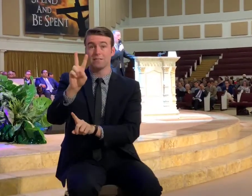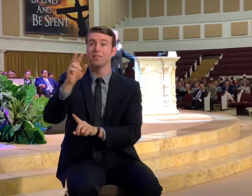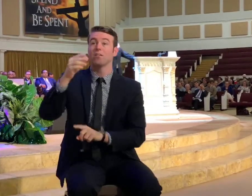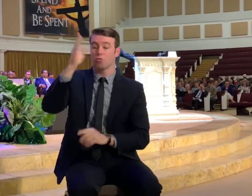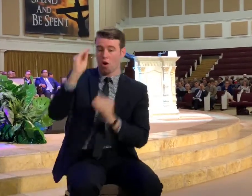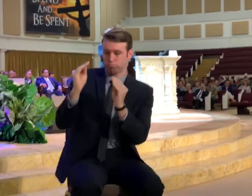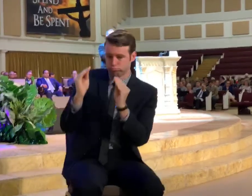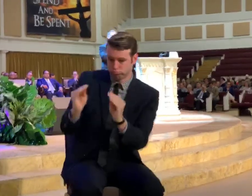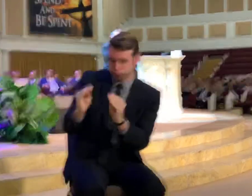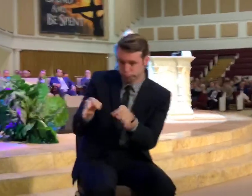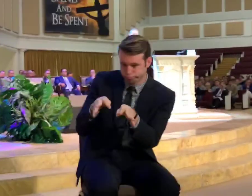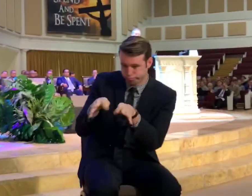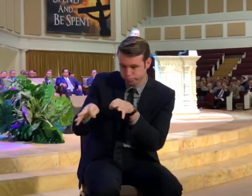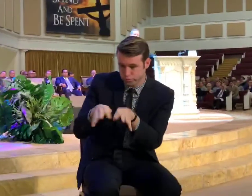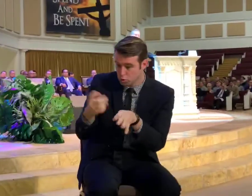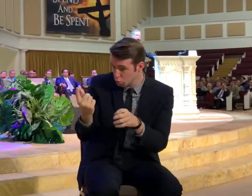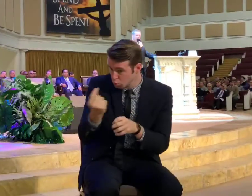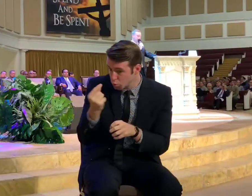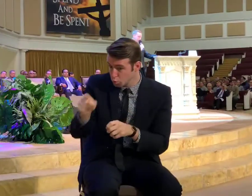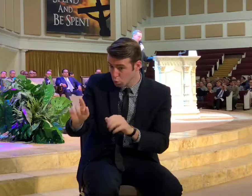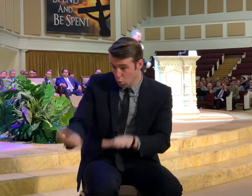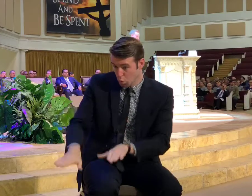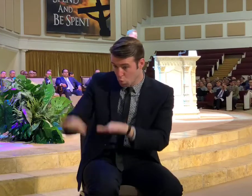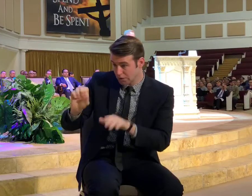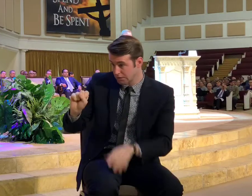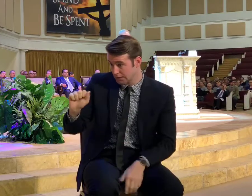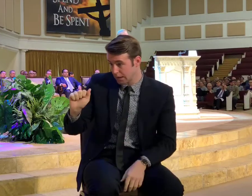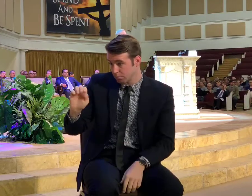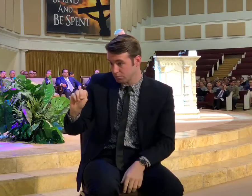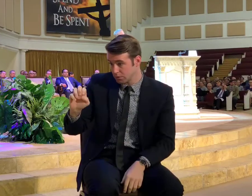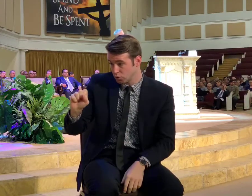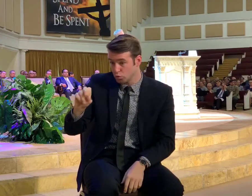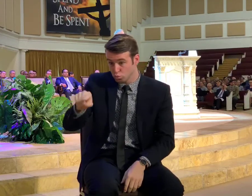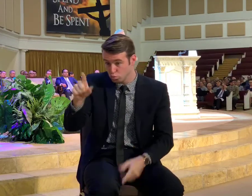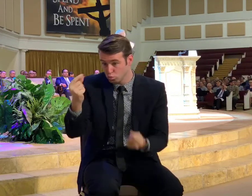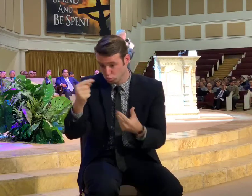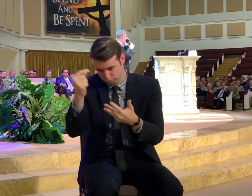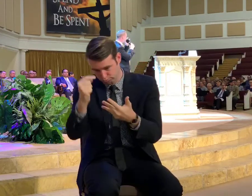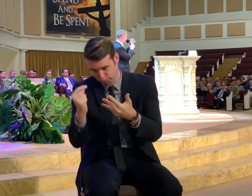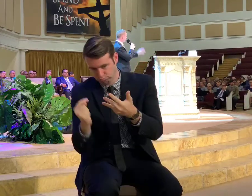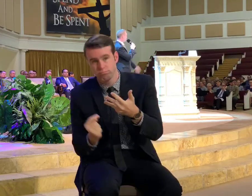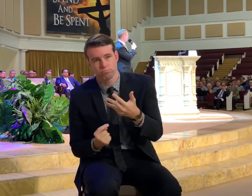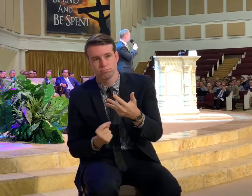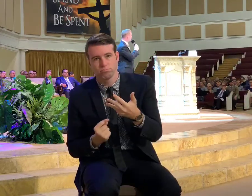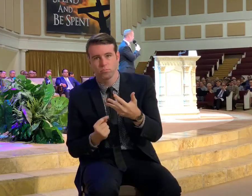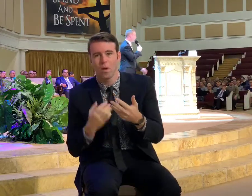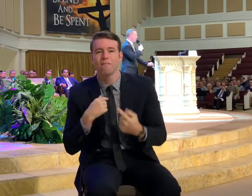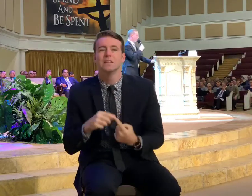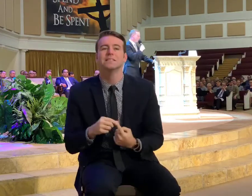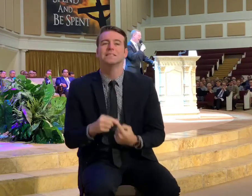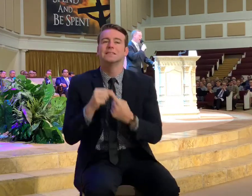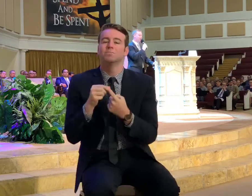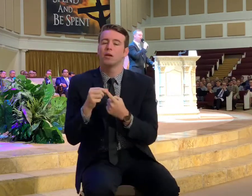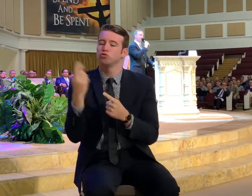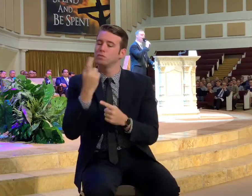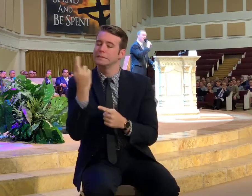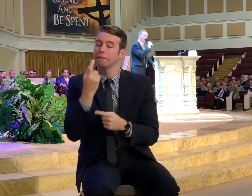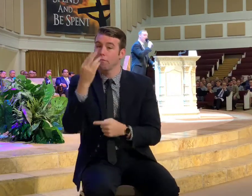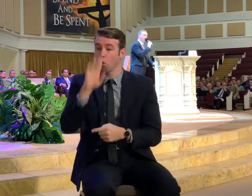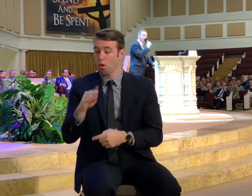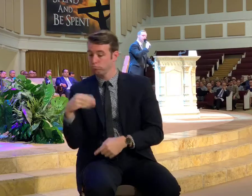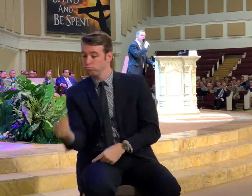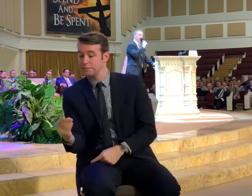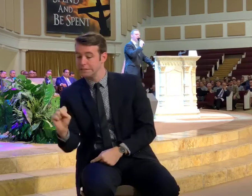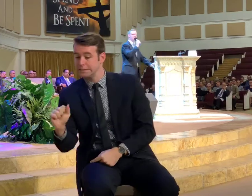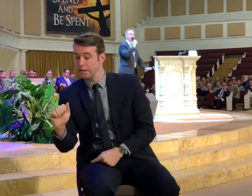instructions on how they were to raise their son because the special purpose that God